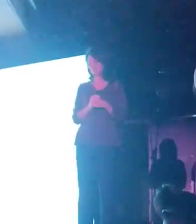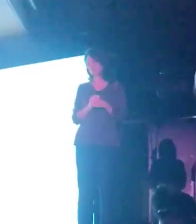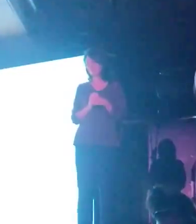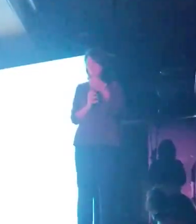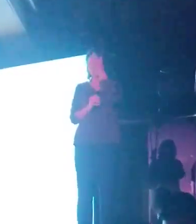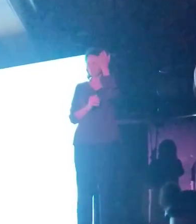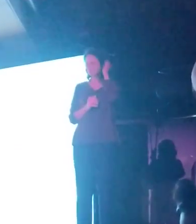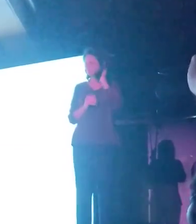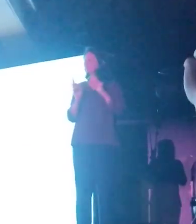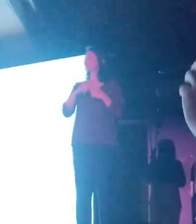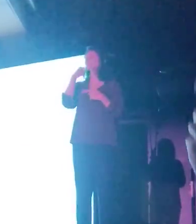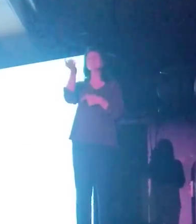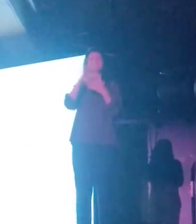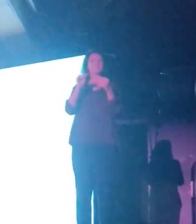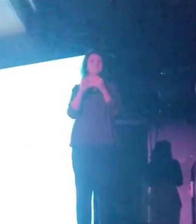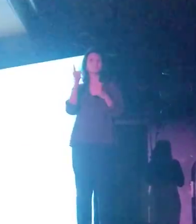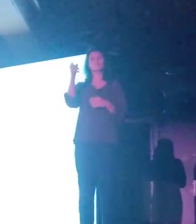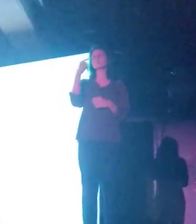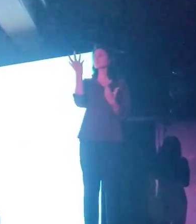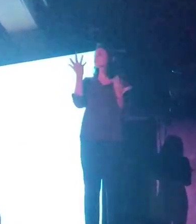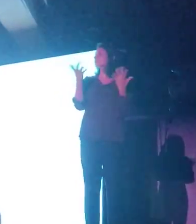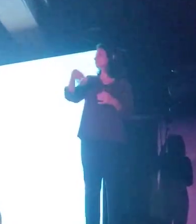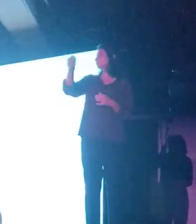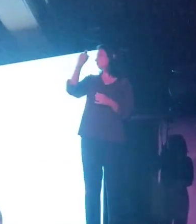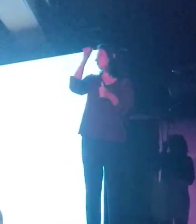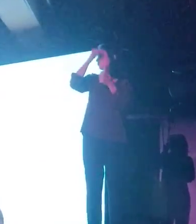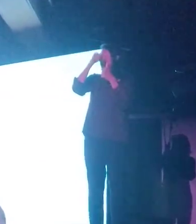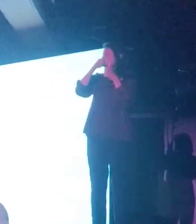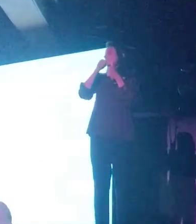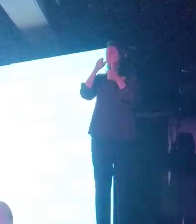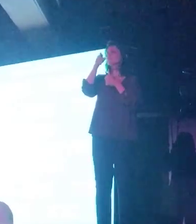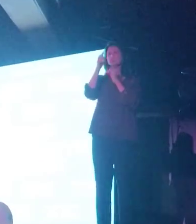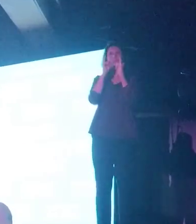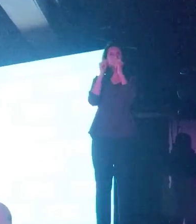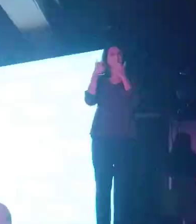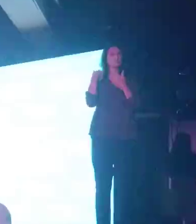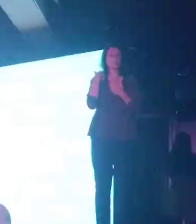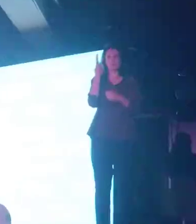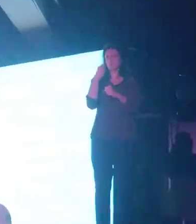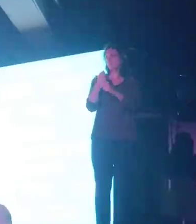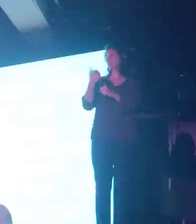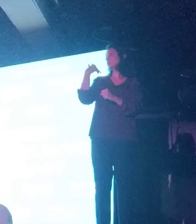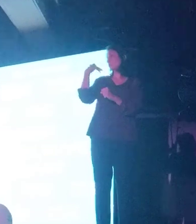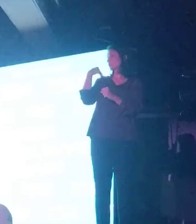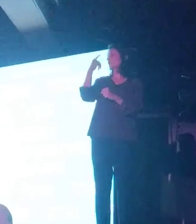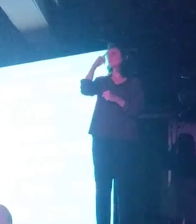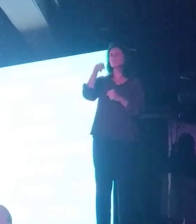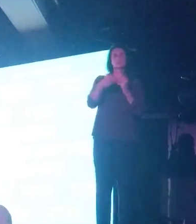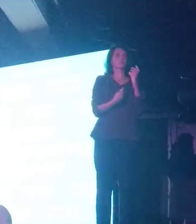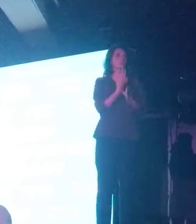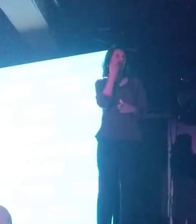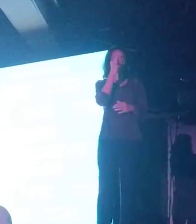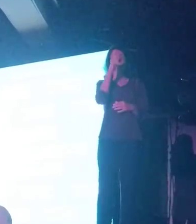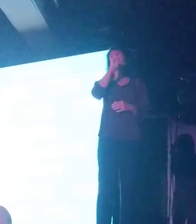I told her, you know, some of you might remember that she interviewed me 2 years ago, the spring of 2017,